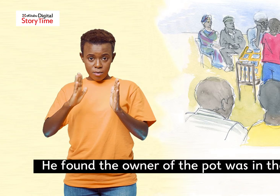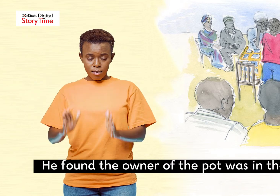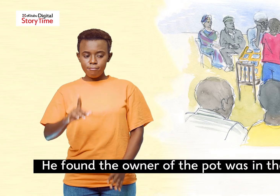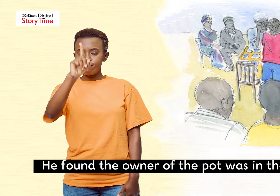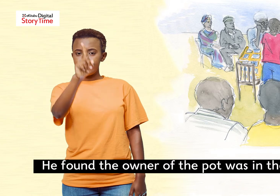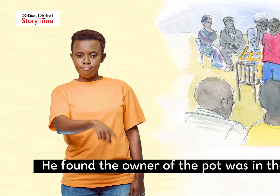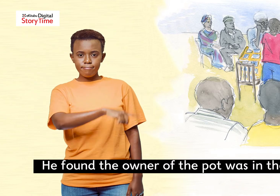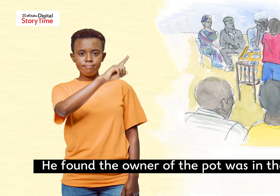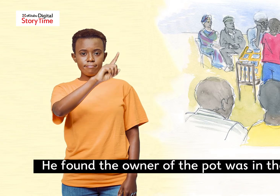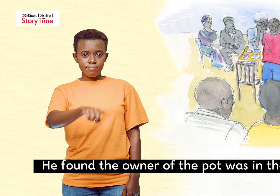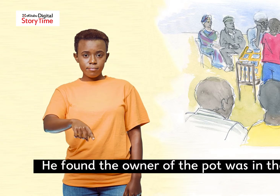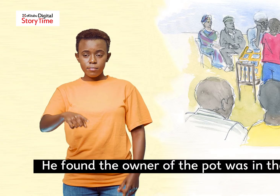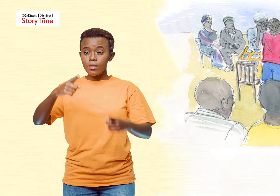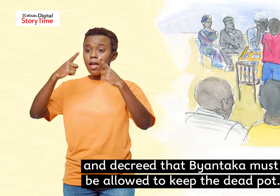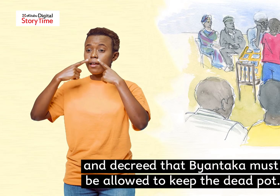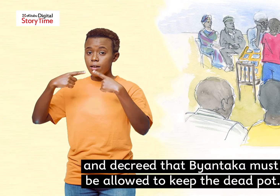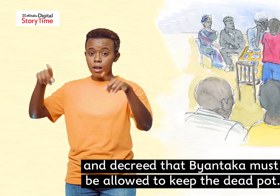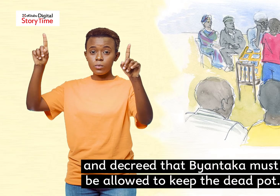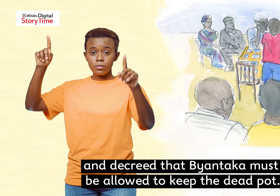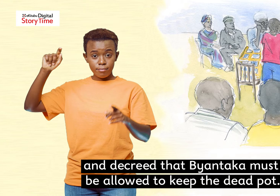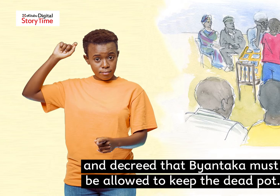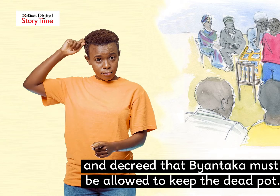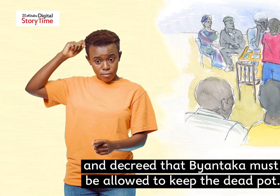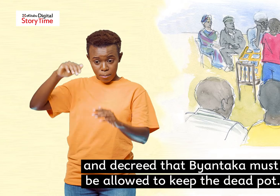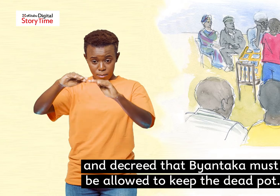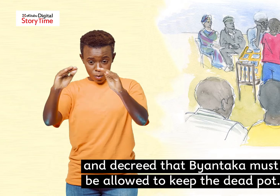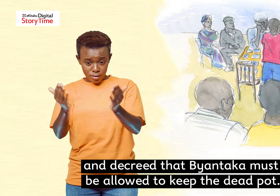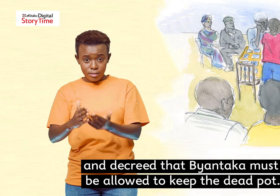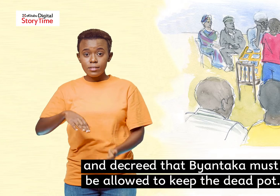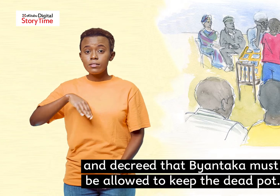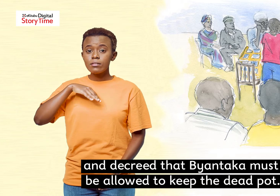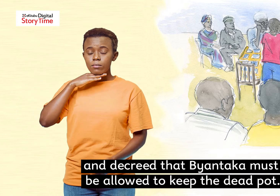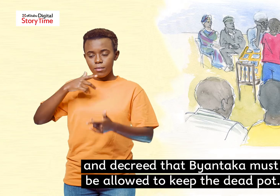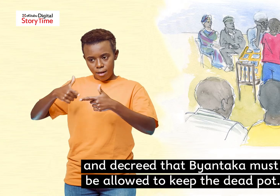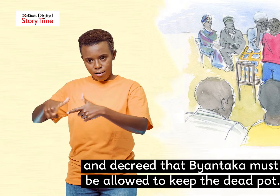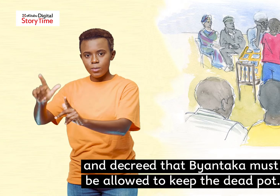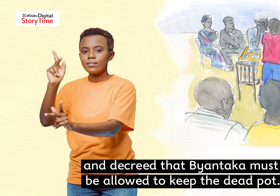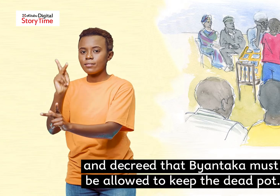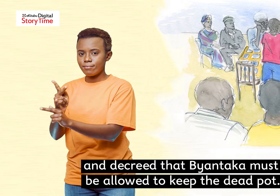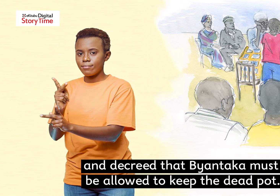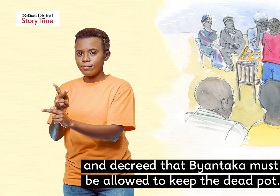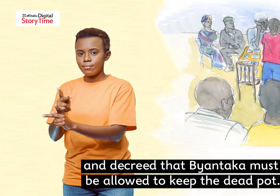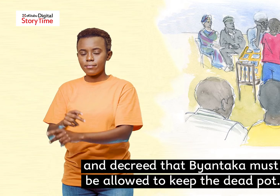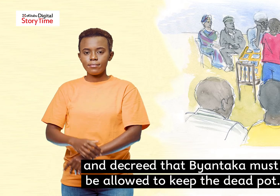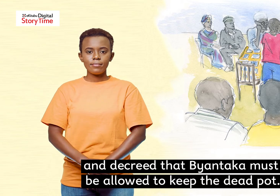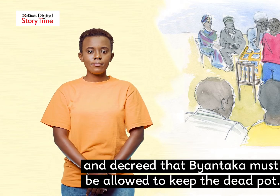He found the owner of the pot was in the wrong and decreed that Biantaka must be allowed to keep the dead pot.